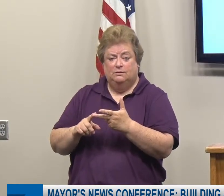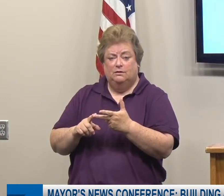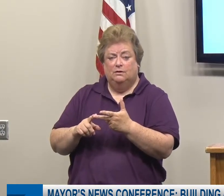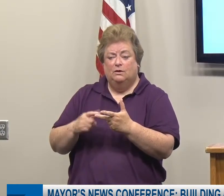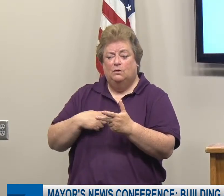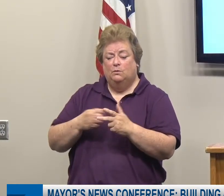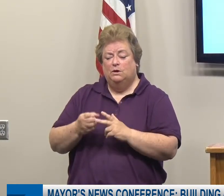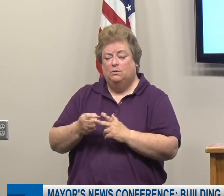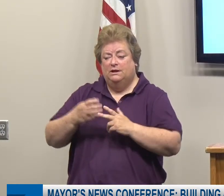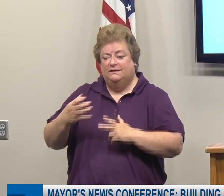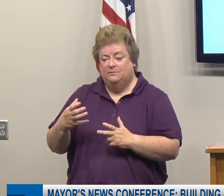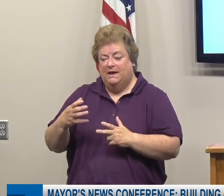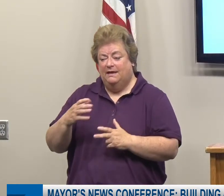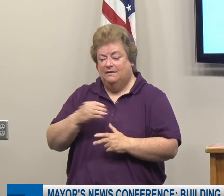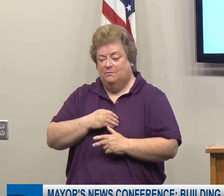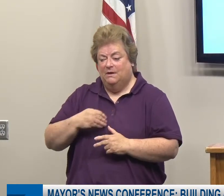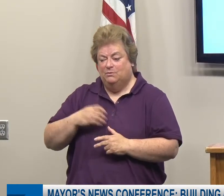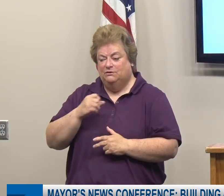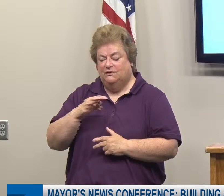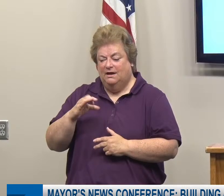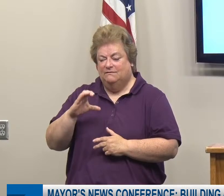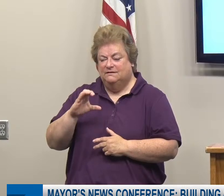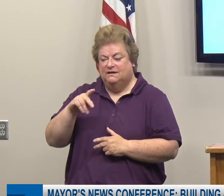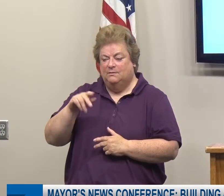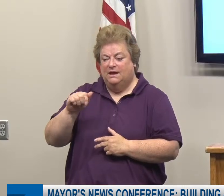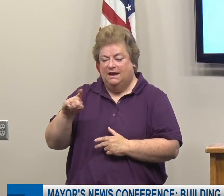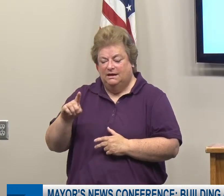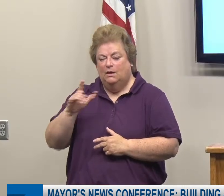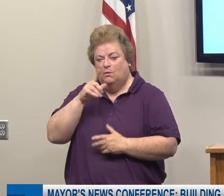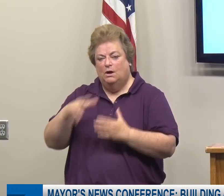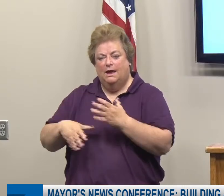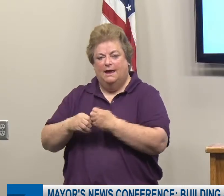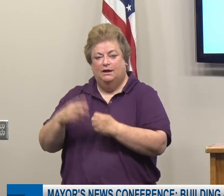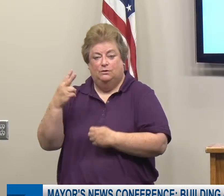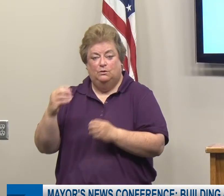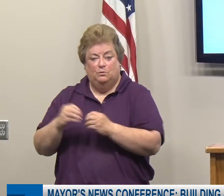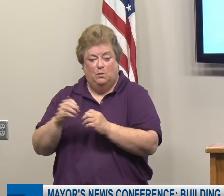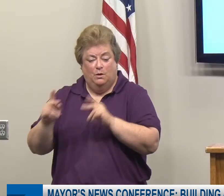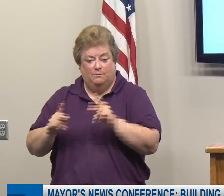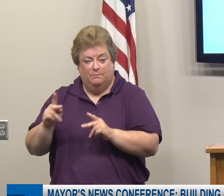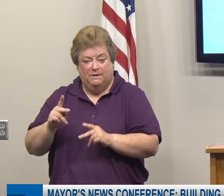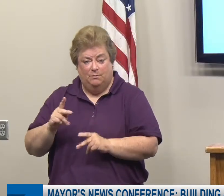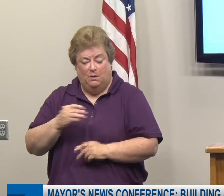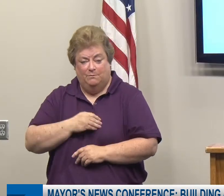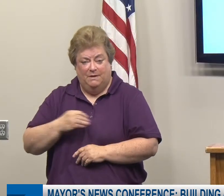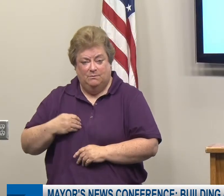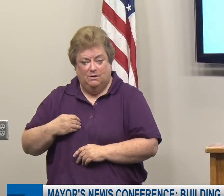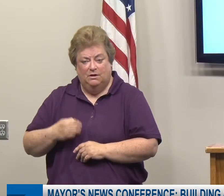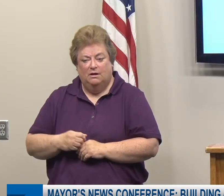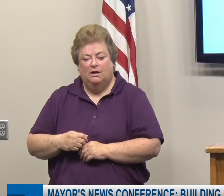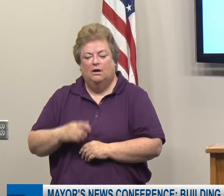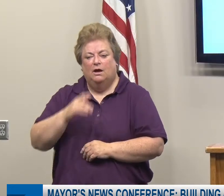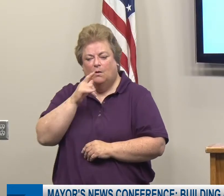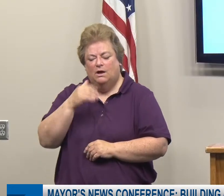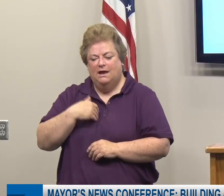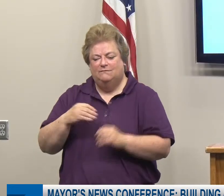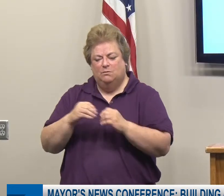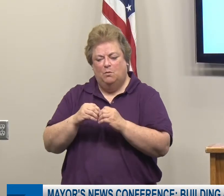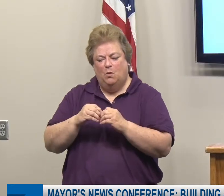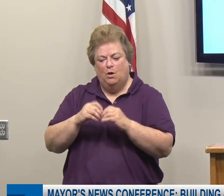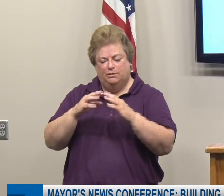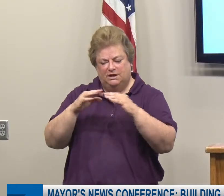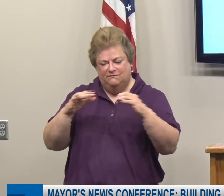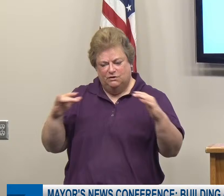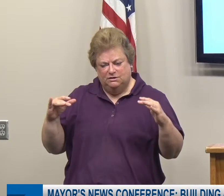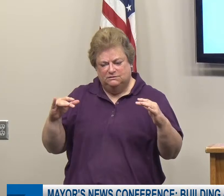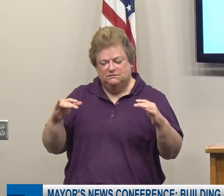expand the membership of the CPAB to allow for 2 additional members. And this expansion will allow for an even more diverse cross-section of